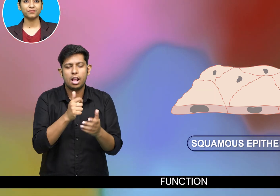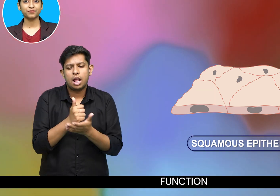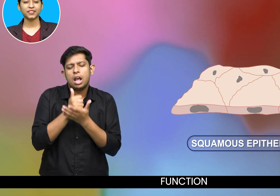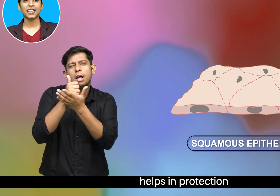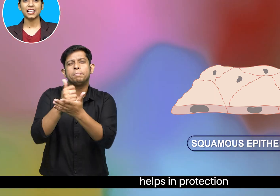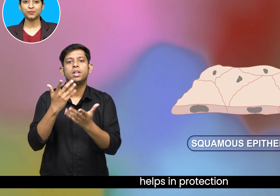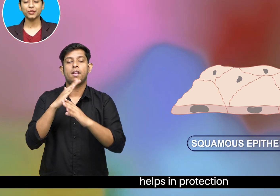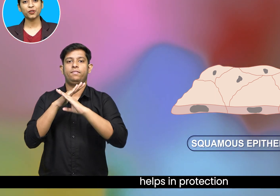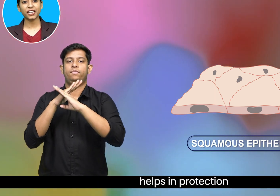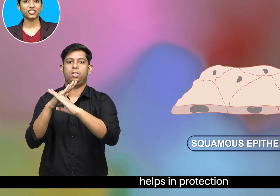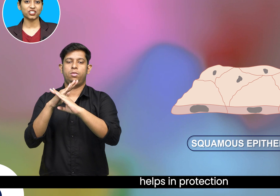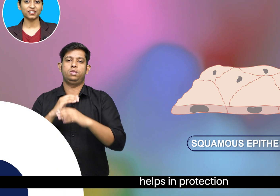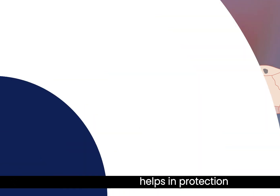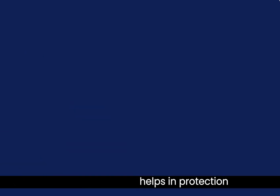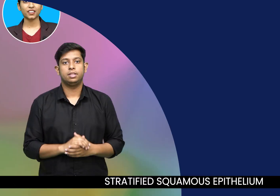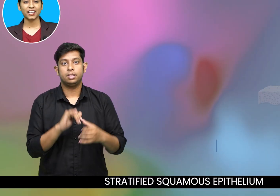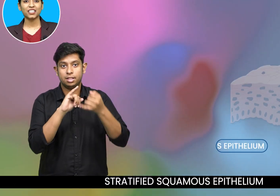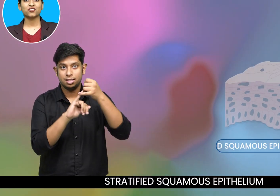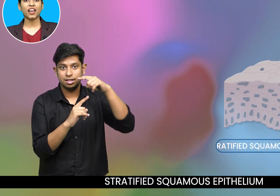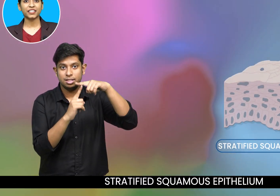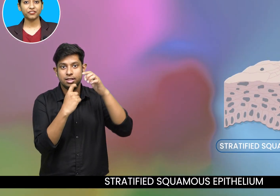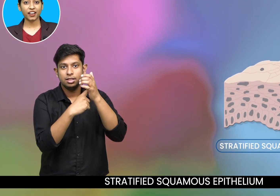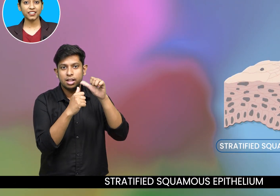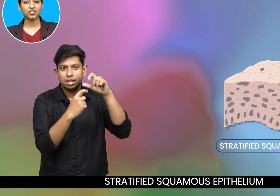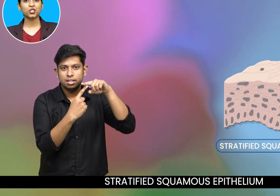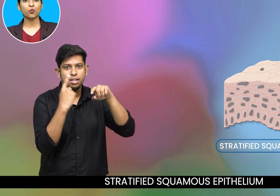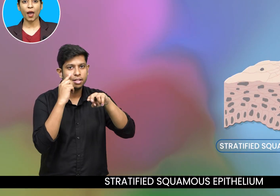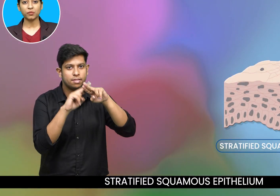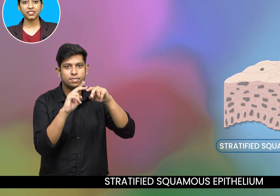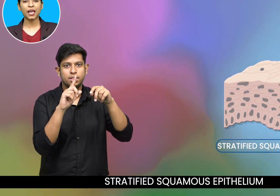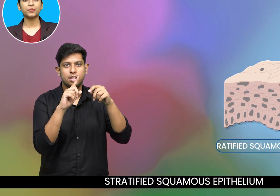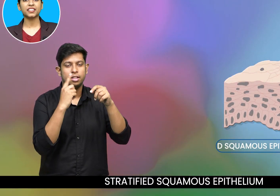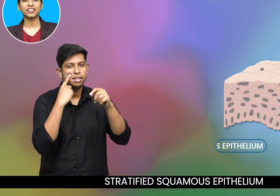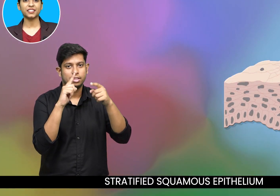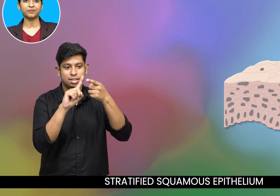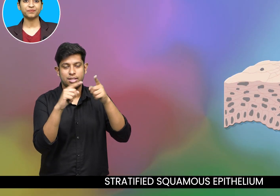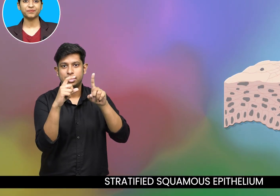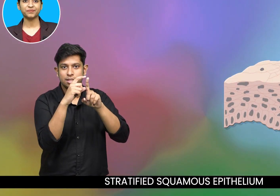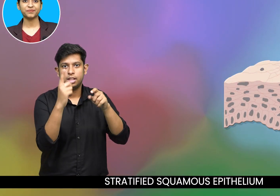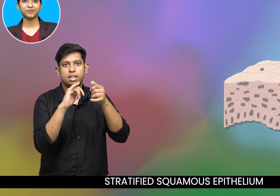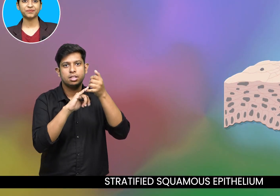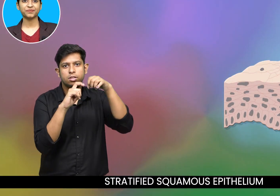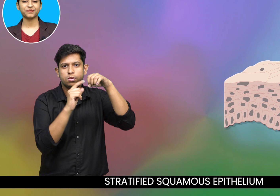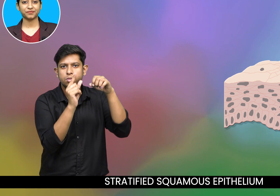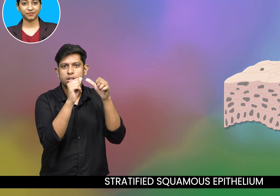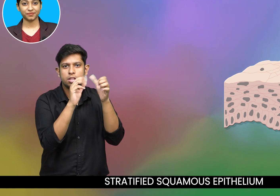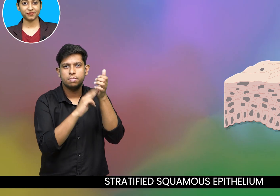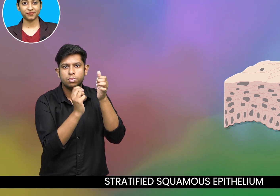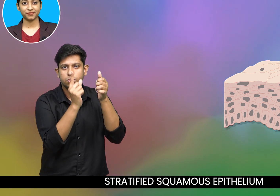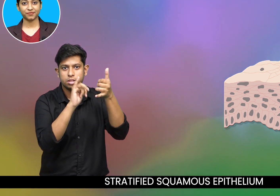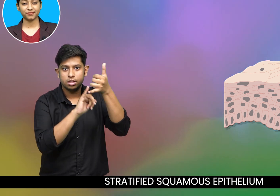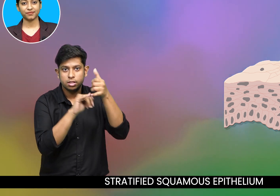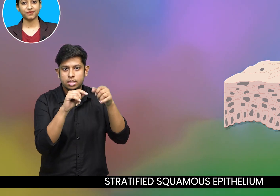Function: helps in protection. Stratified squamous epithelium.